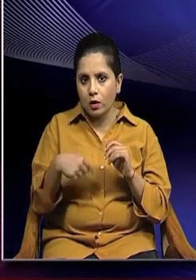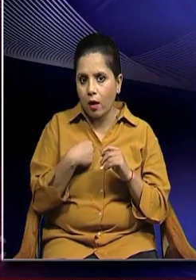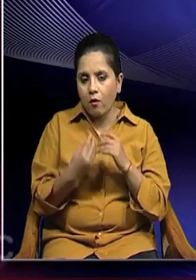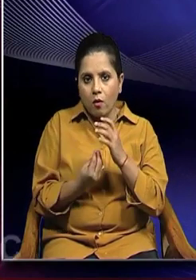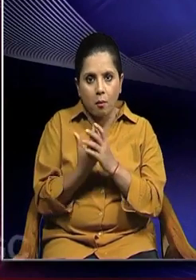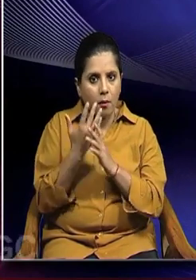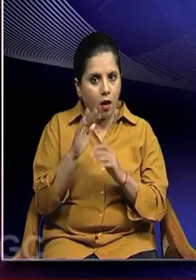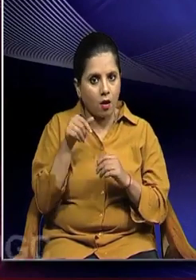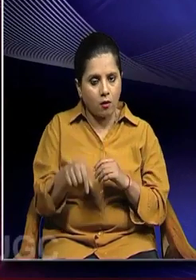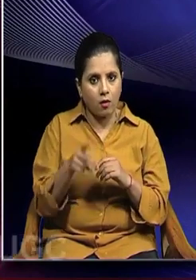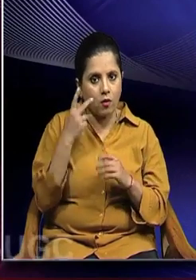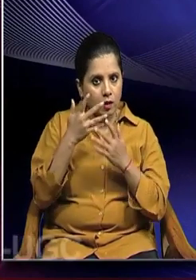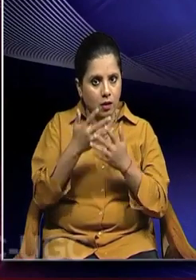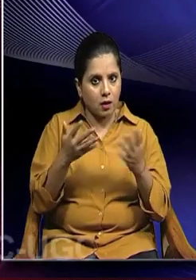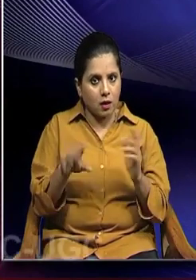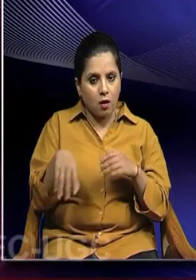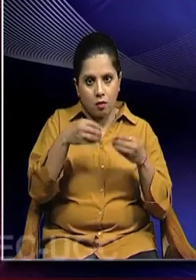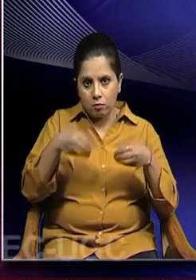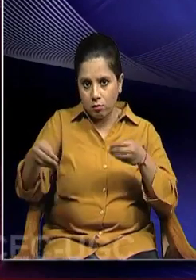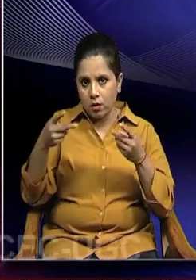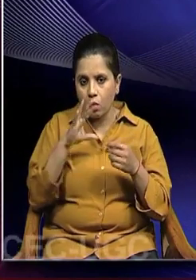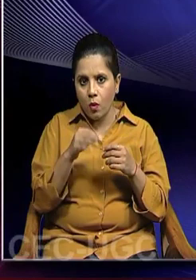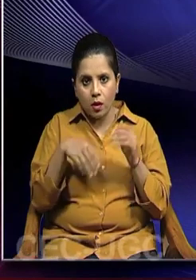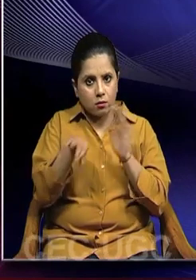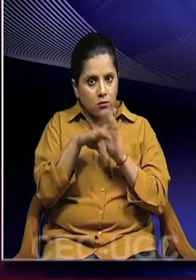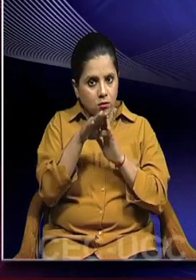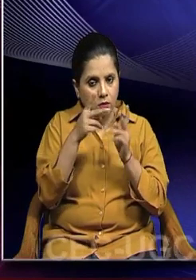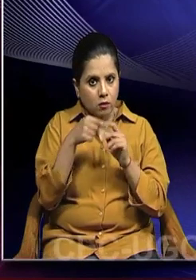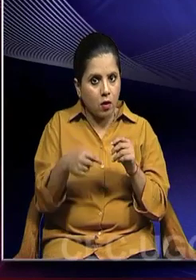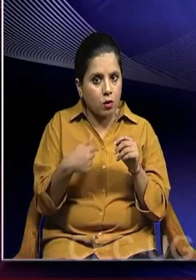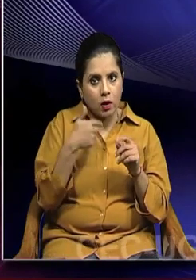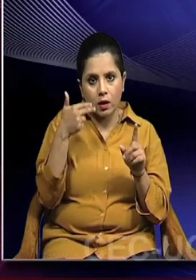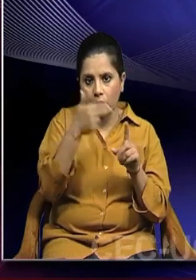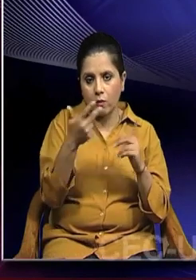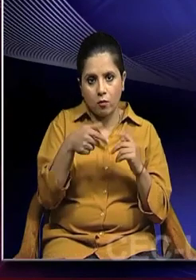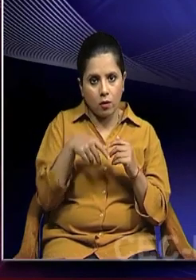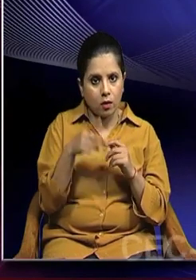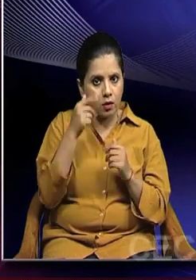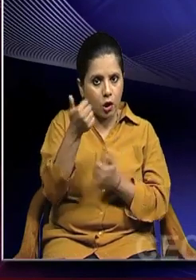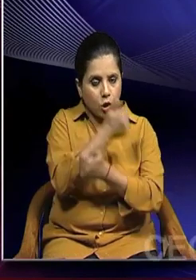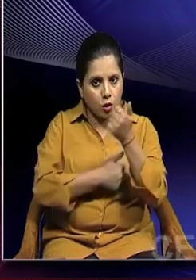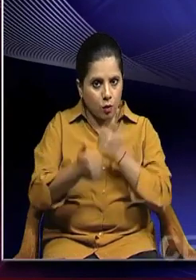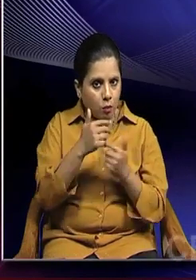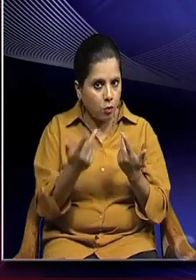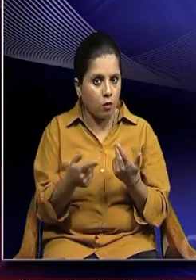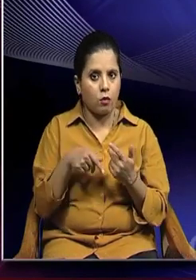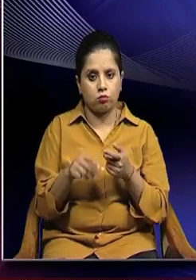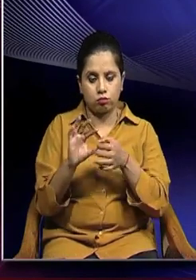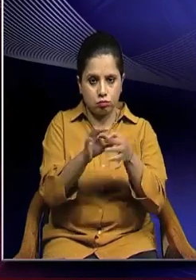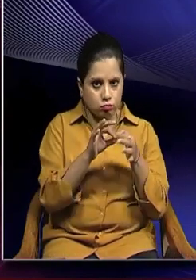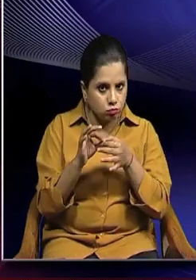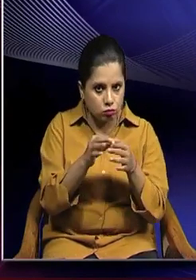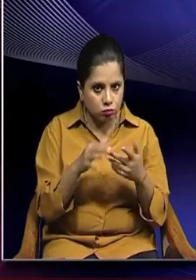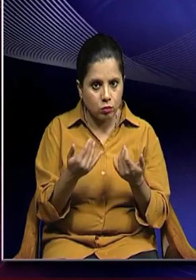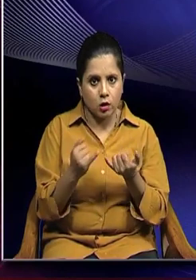individual also passes through these three stages, which is called as stage of competition, stage of cooperation, and stage